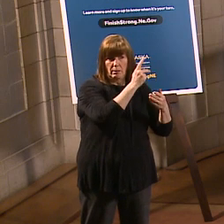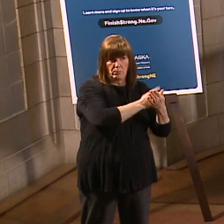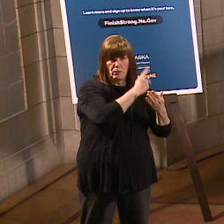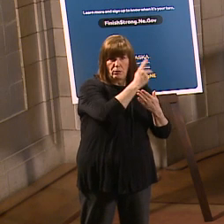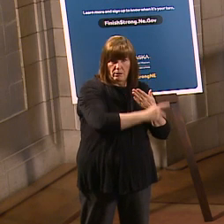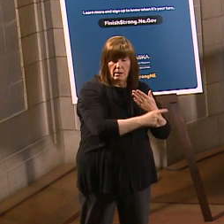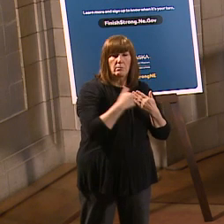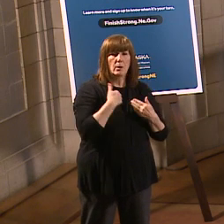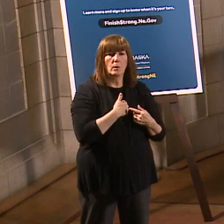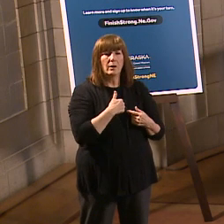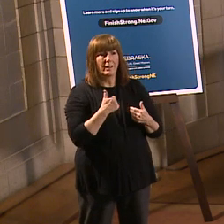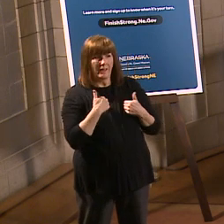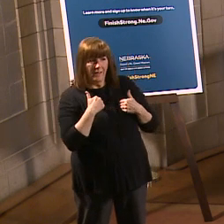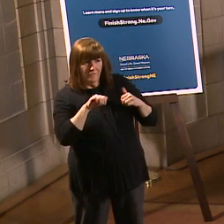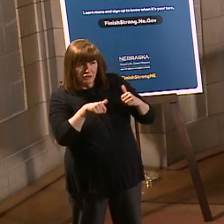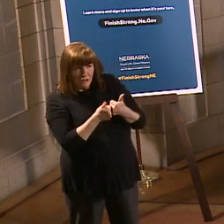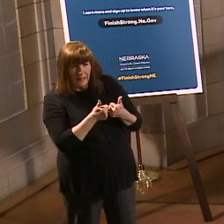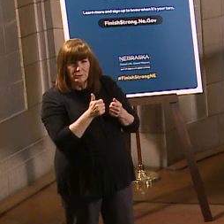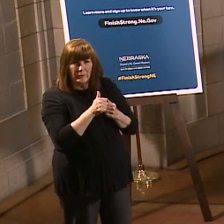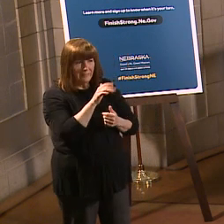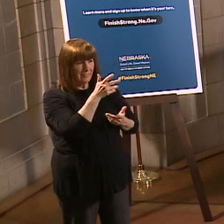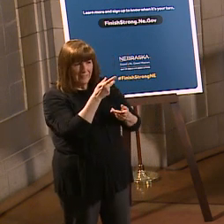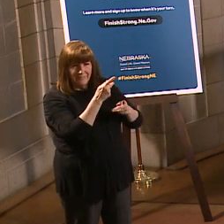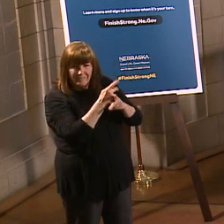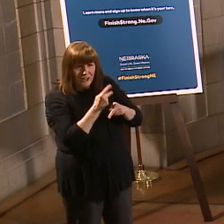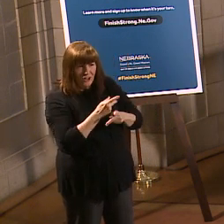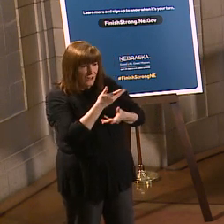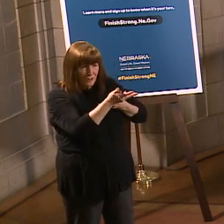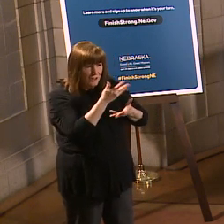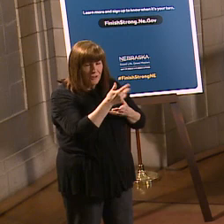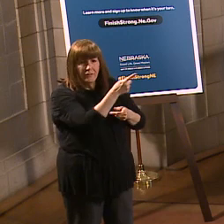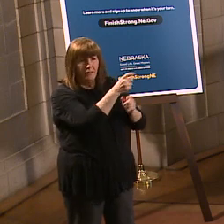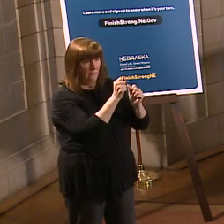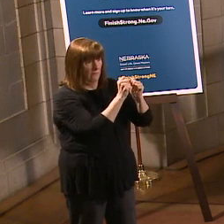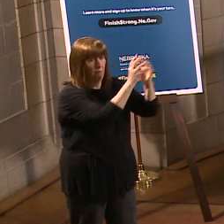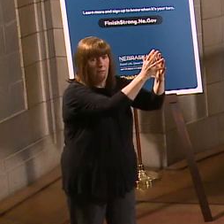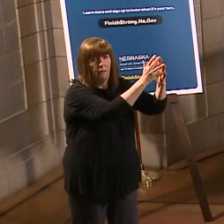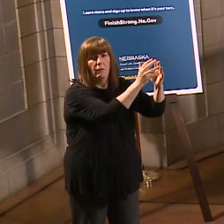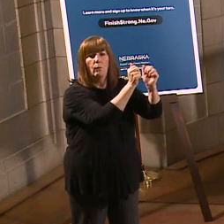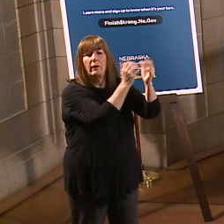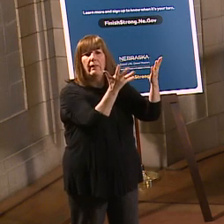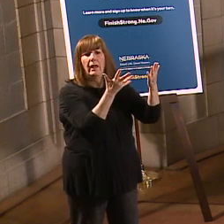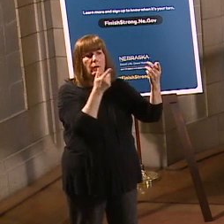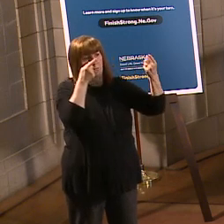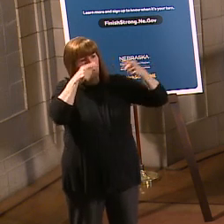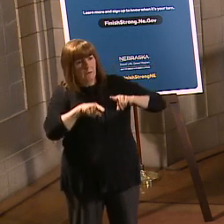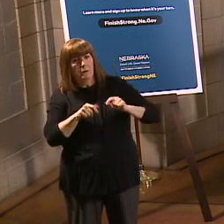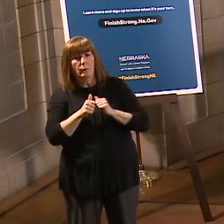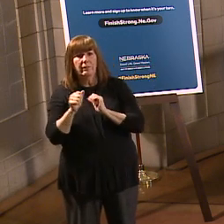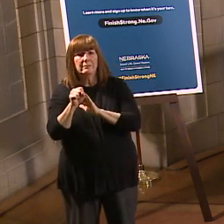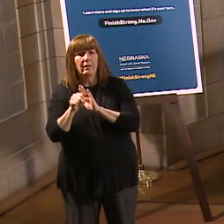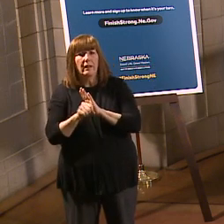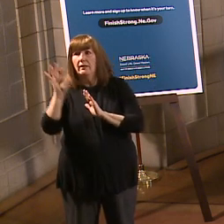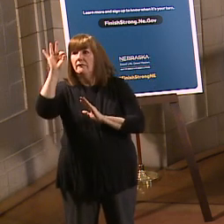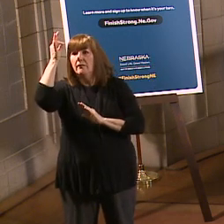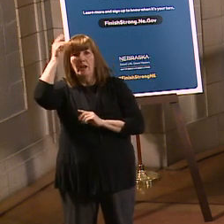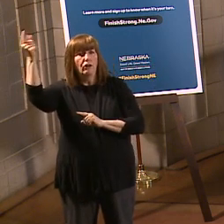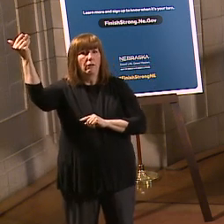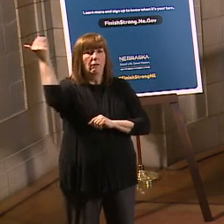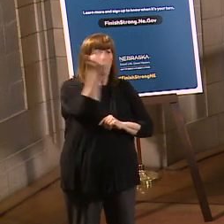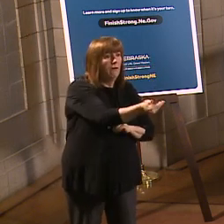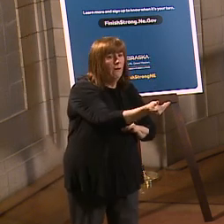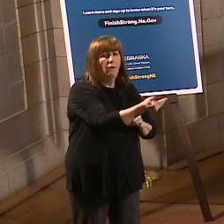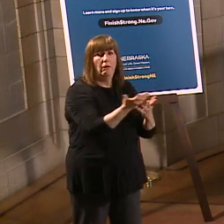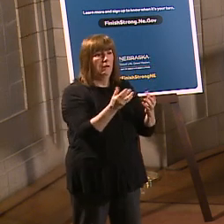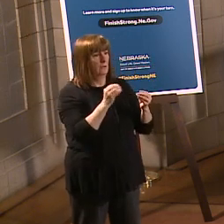we experienced challenges with early on, because that program was really launched without coordination from the state by the federal government, that we had to really